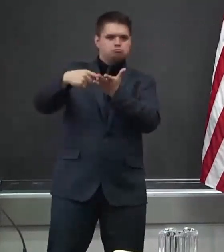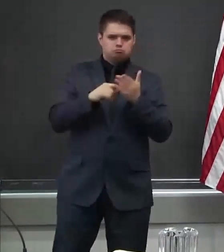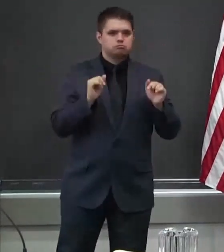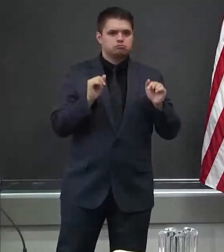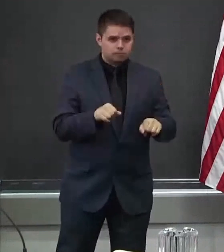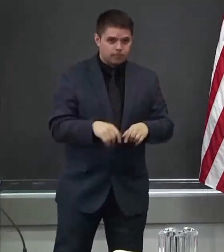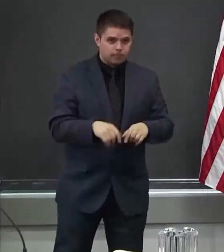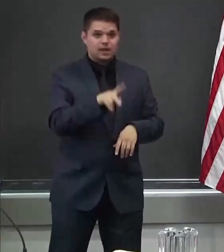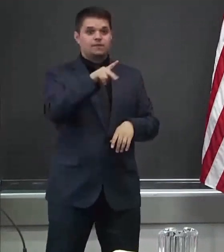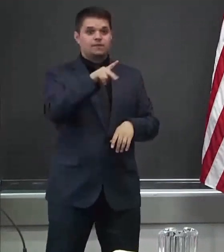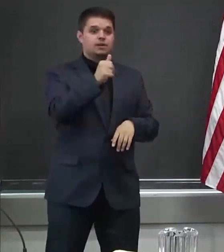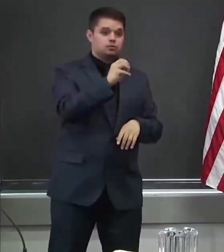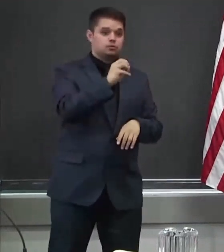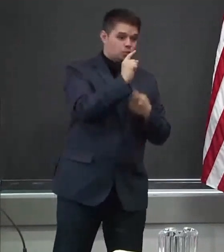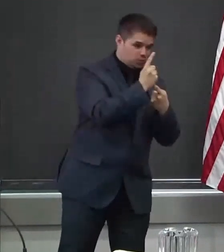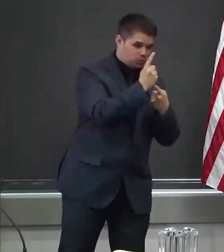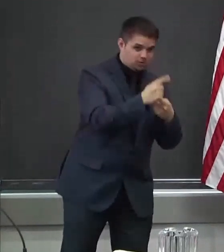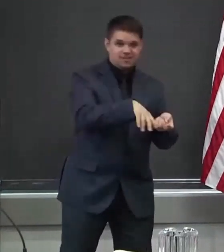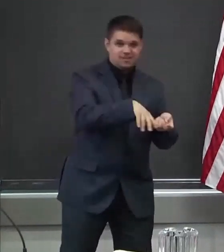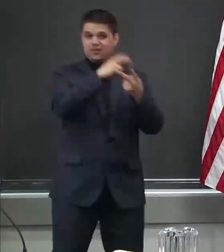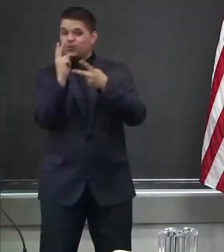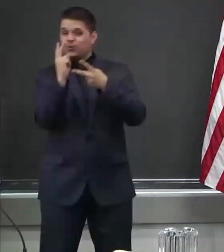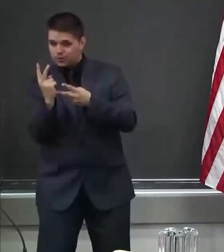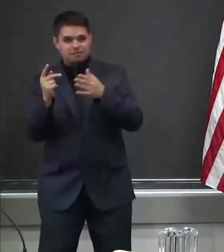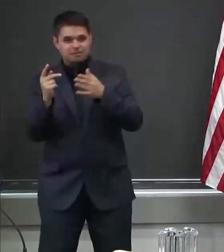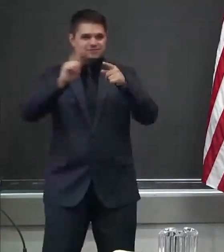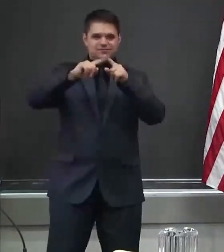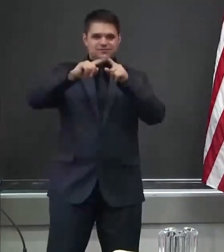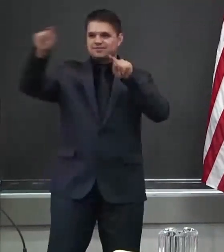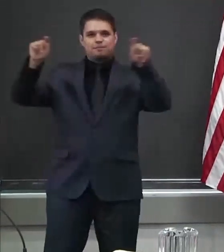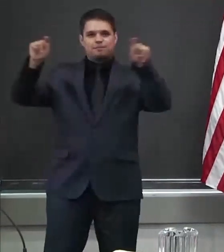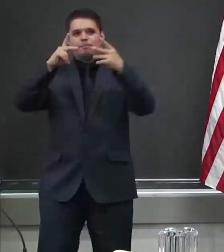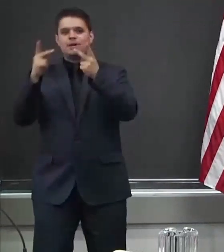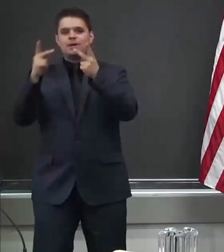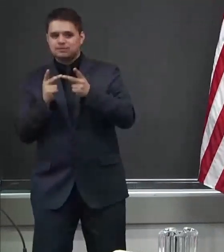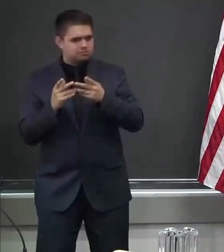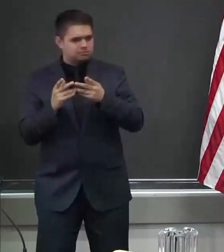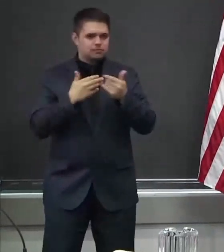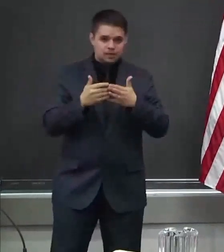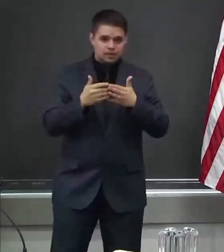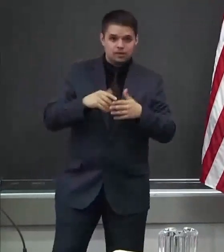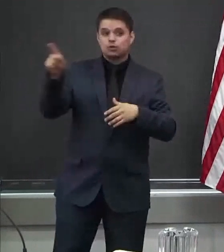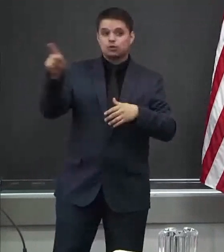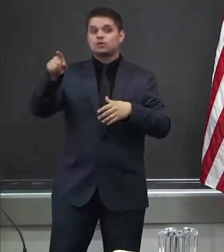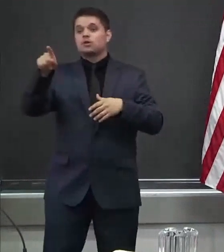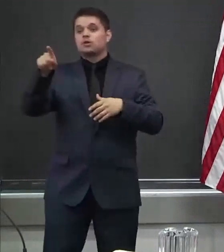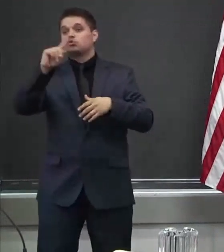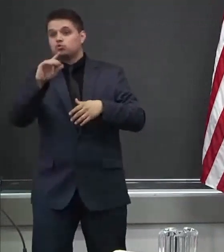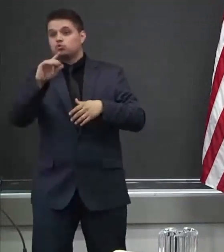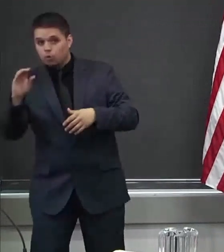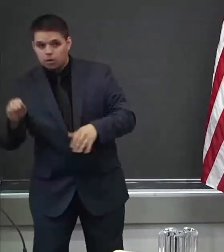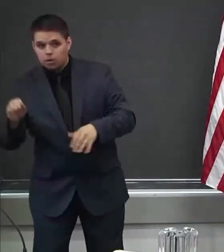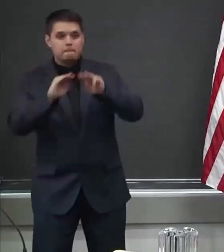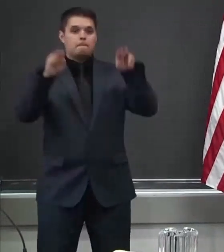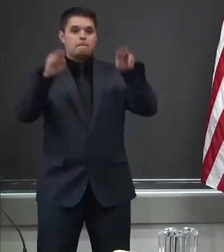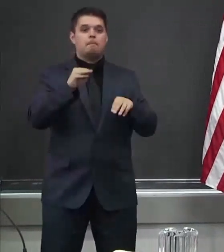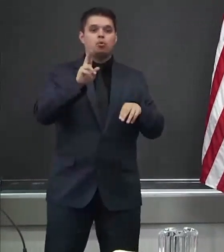issuing updated guidance for zoos, museums, and outdoor gardens to allow them to open statewide.